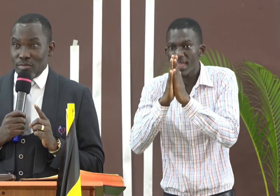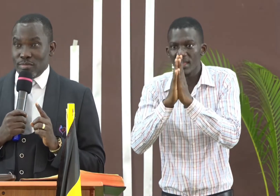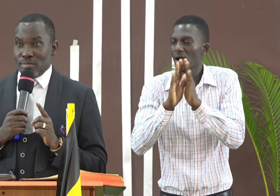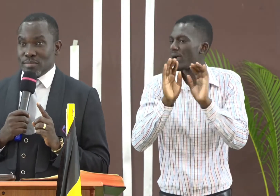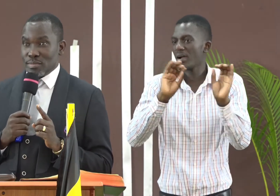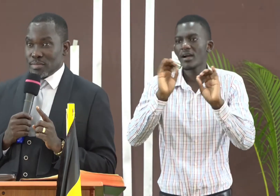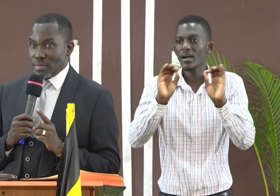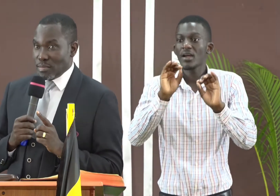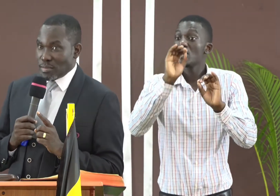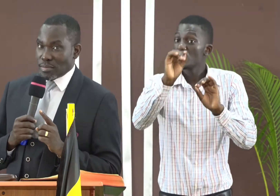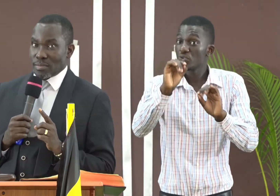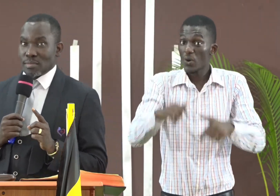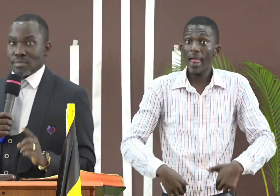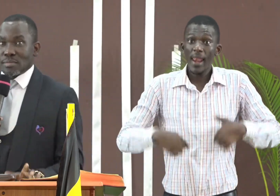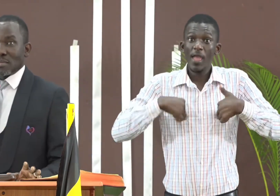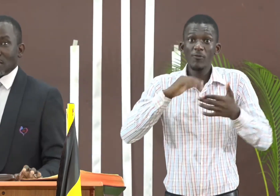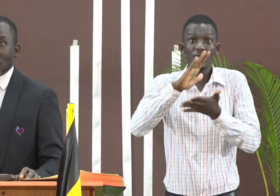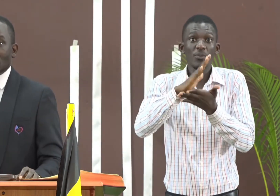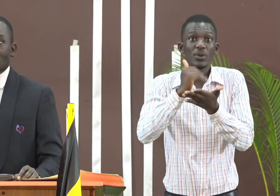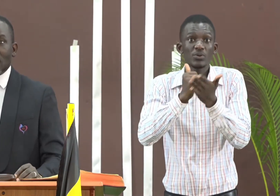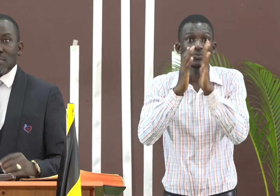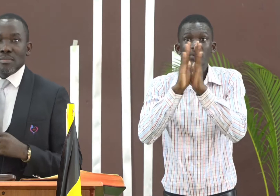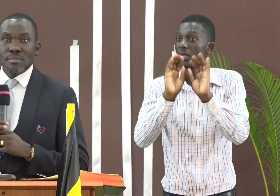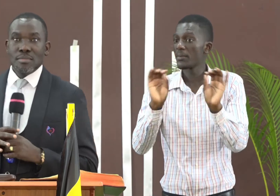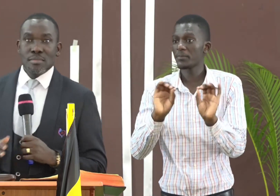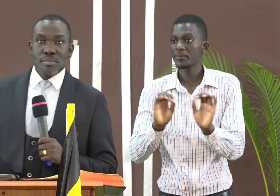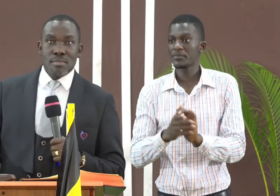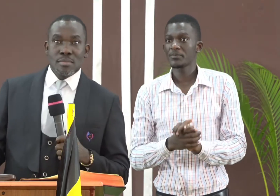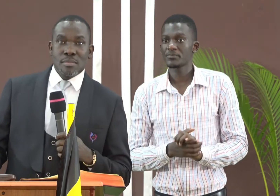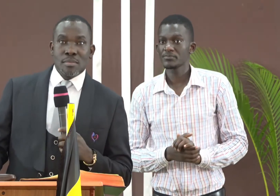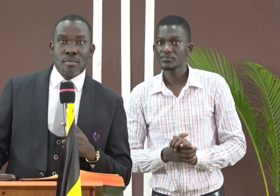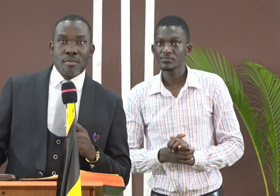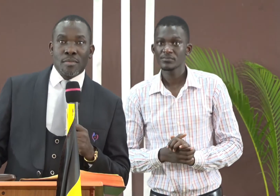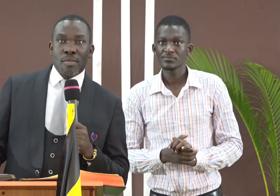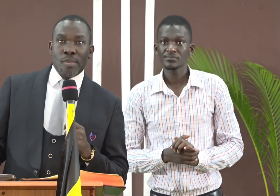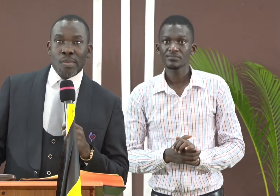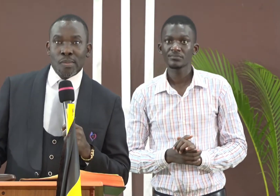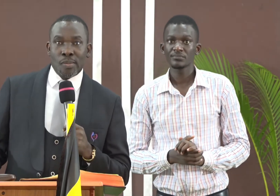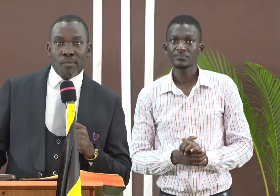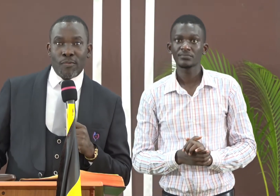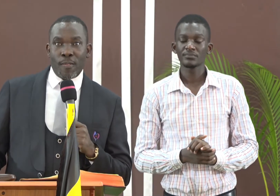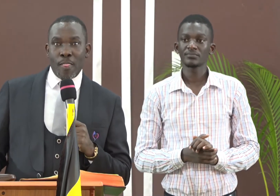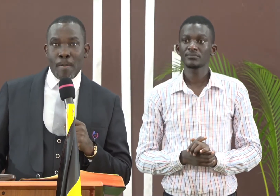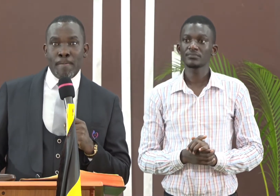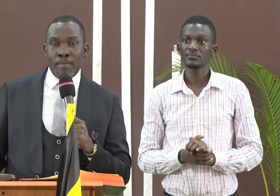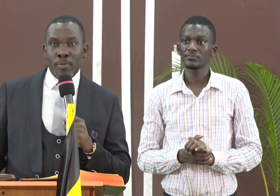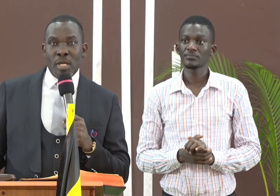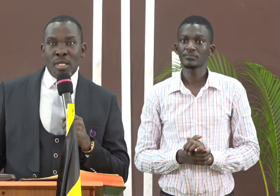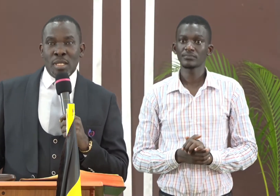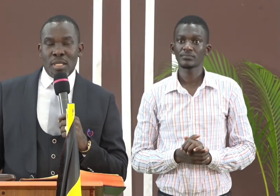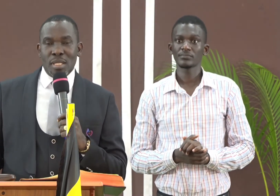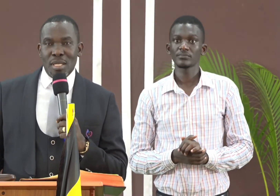zo. Some of you have been told and you always told you pray so much such that you can be alive, but it's not by your prayers that you